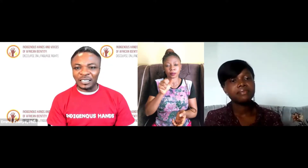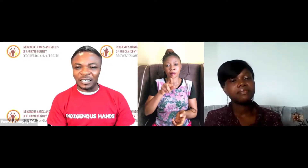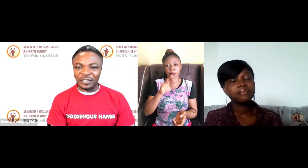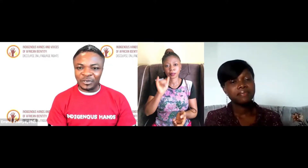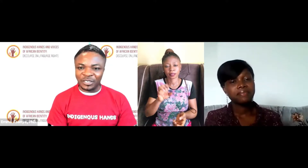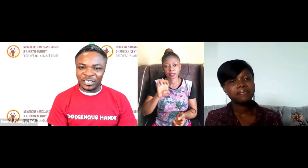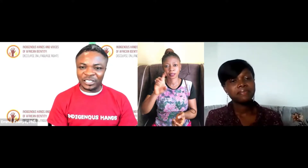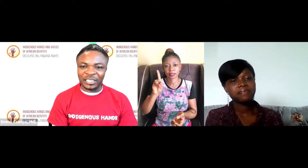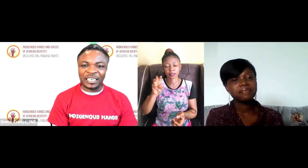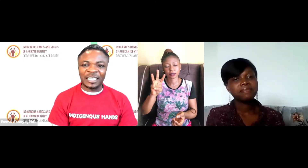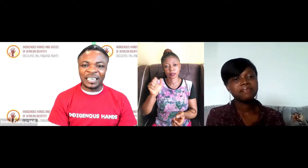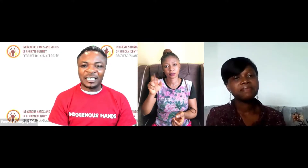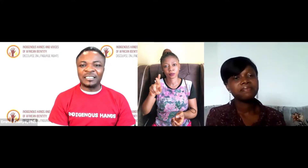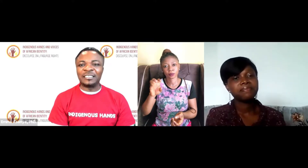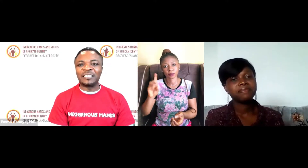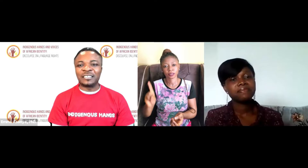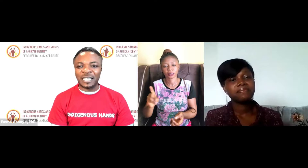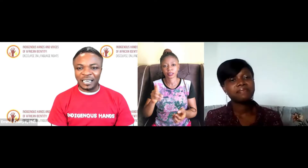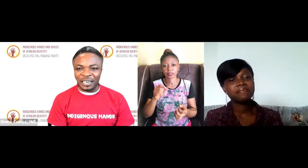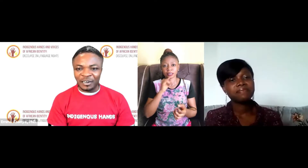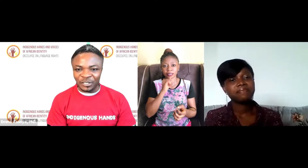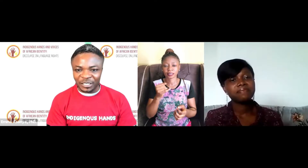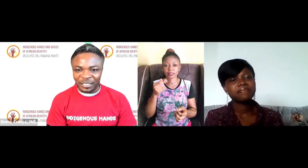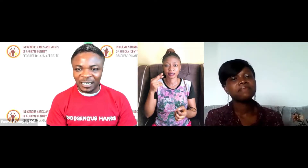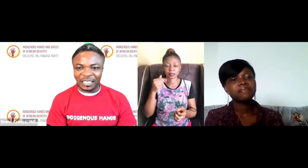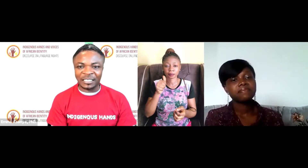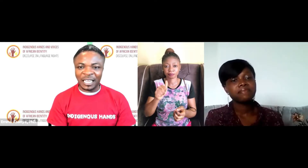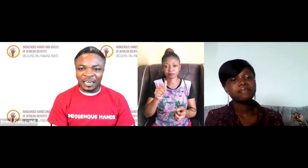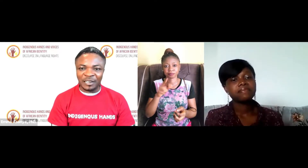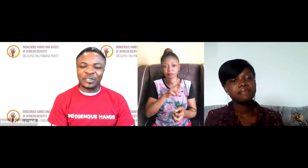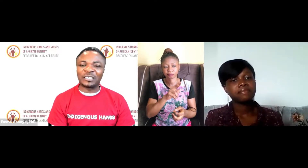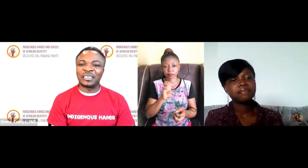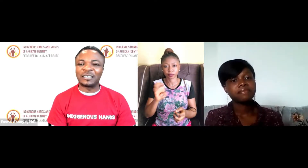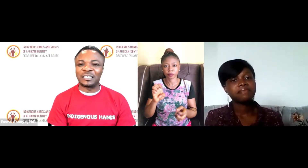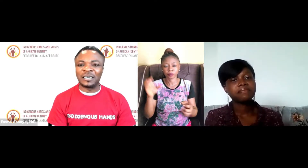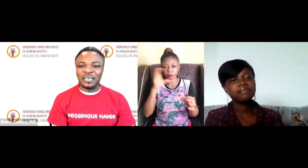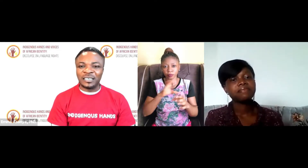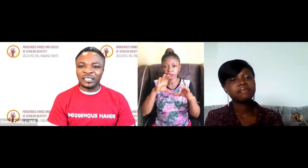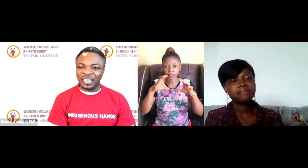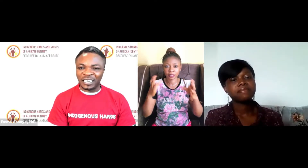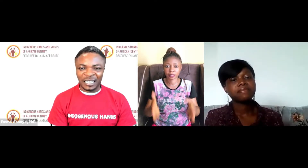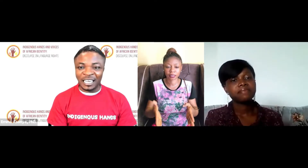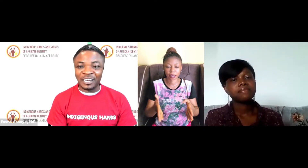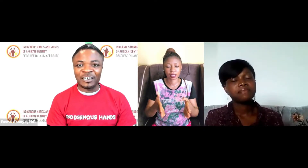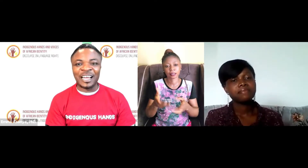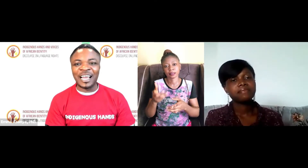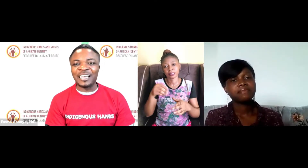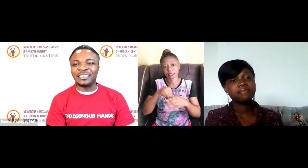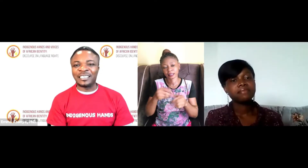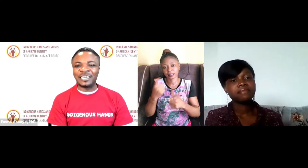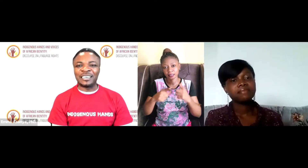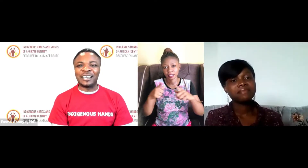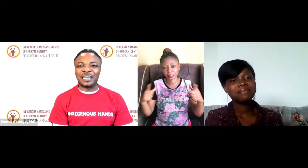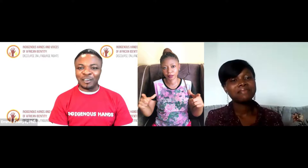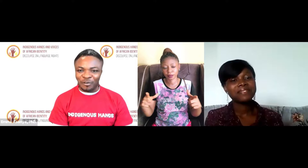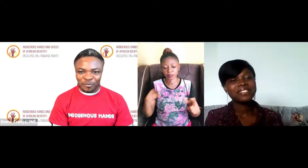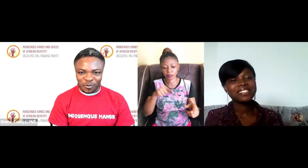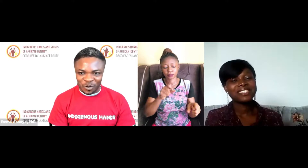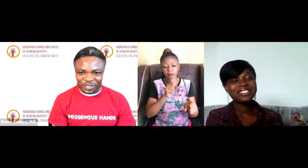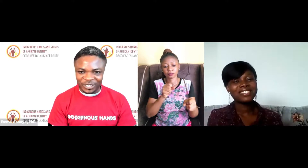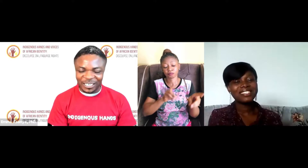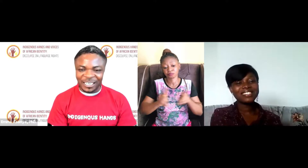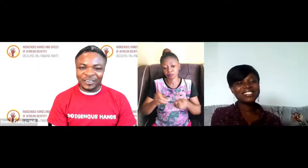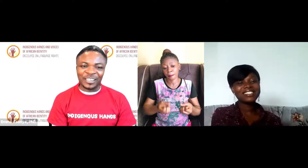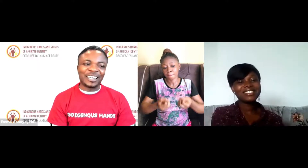Edward is a researcher in sign languages and sign linguistics. She has laid her hands in a lot